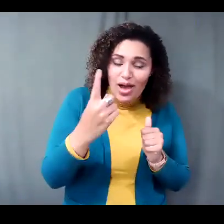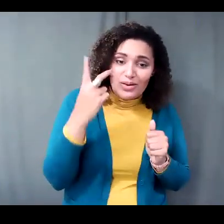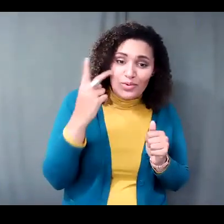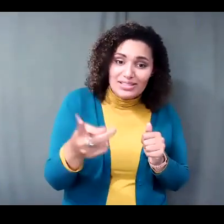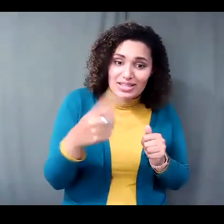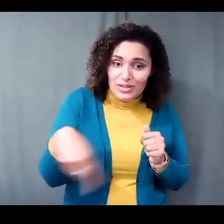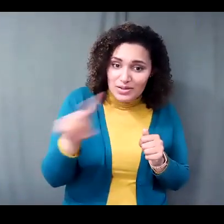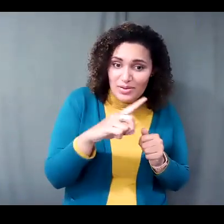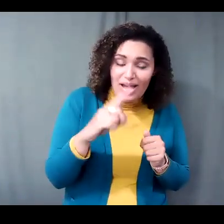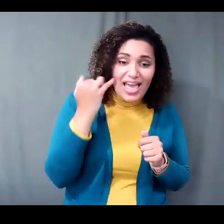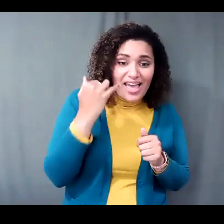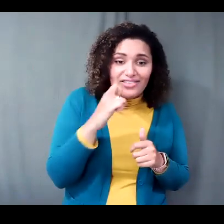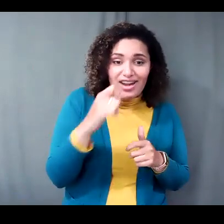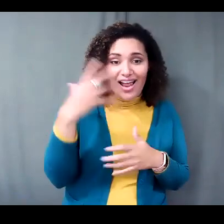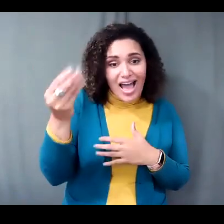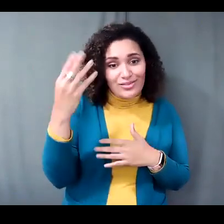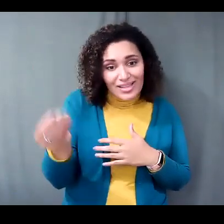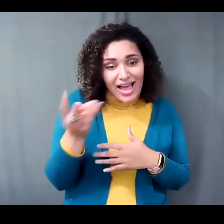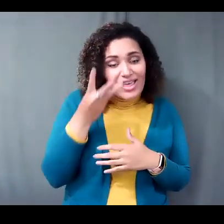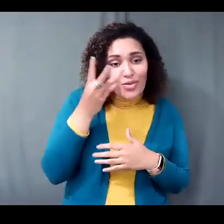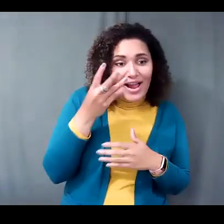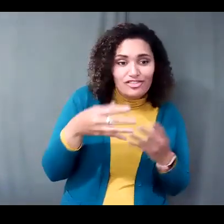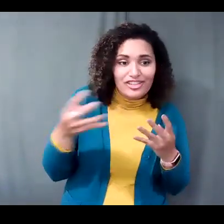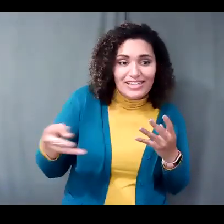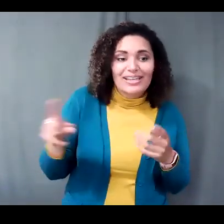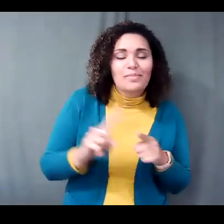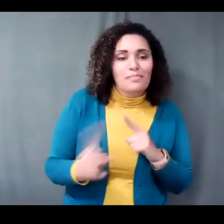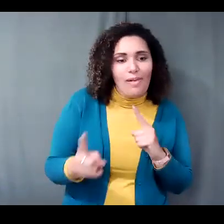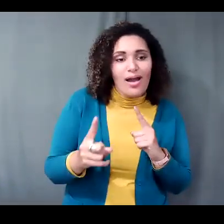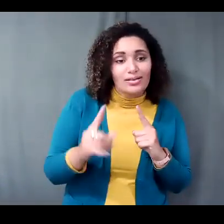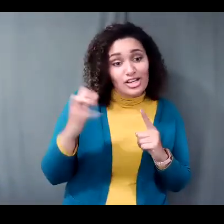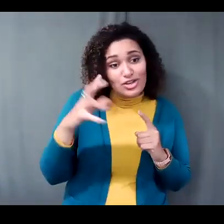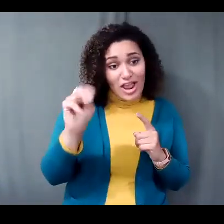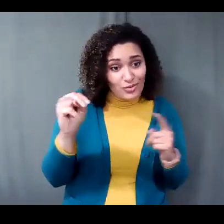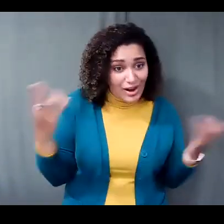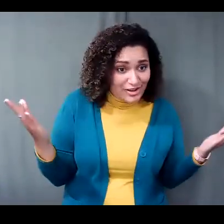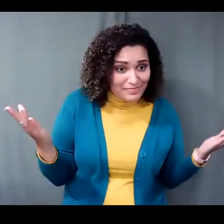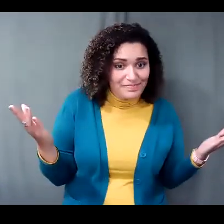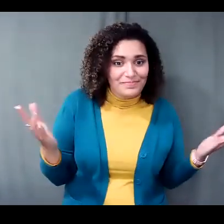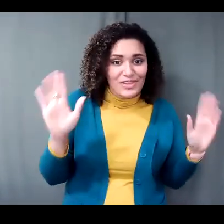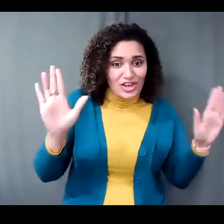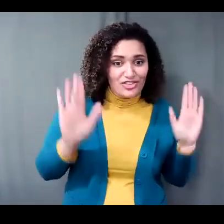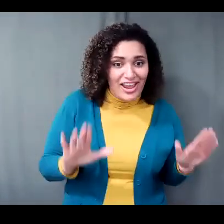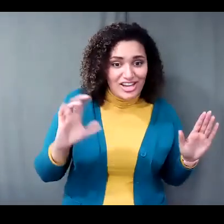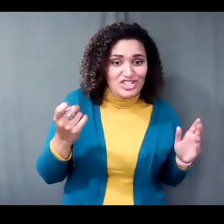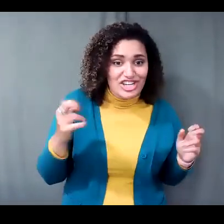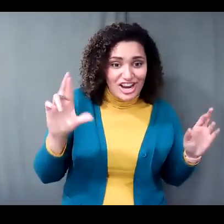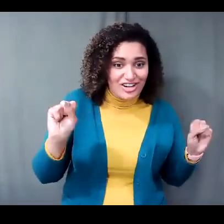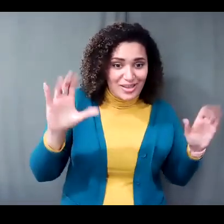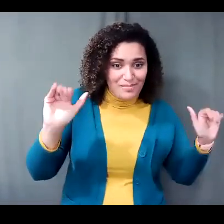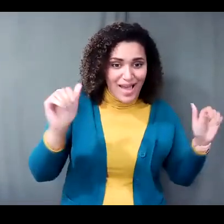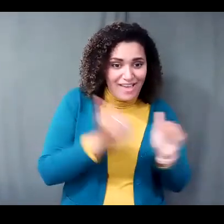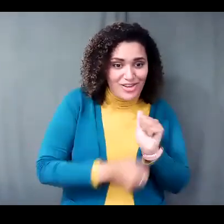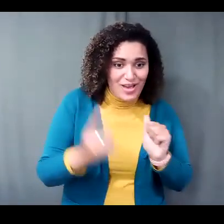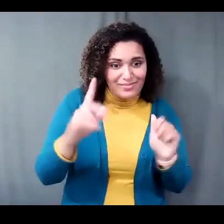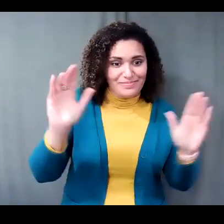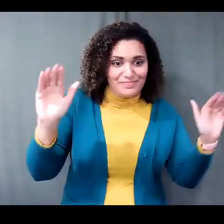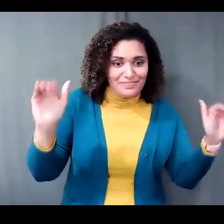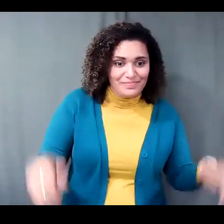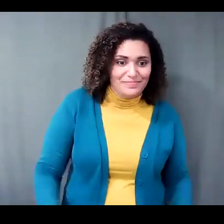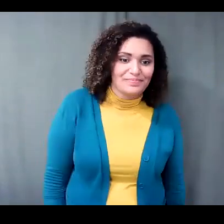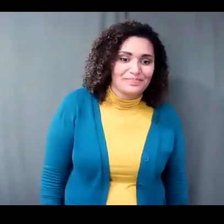will be able to meet it on those terms. So All right. Well, you guys have to try it and see what you think. Oh, Mel's saying we have only 11 bottles of Bedlam left. So if you